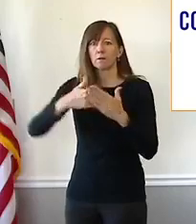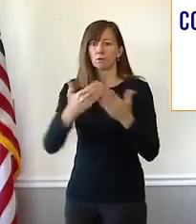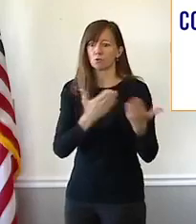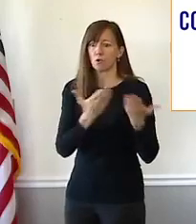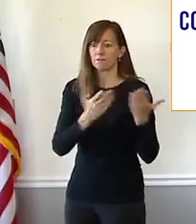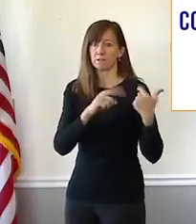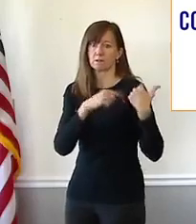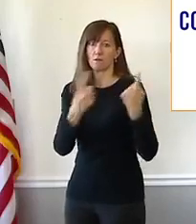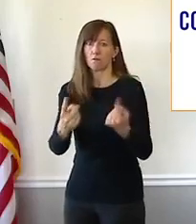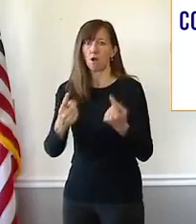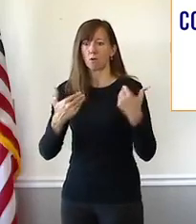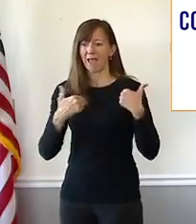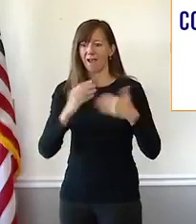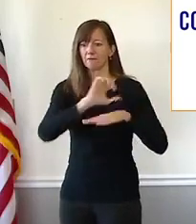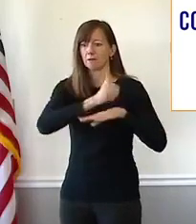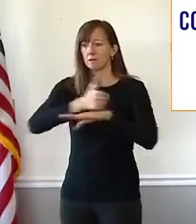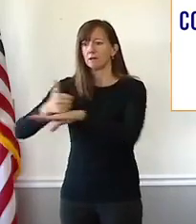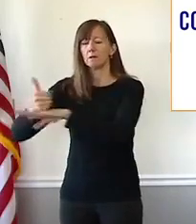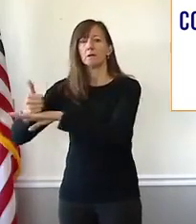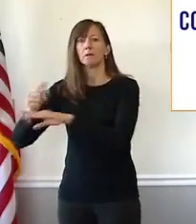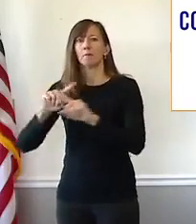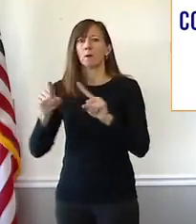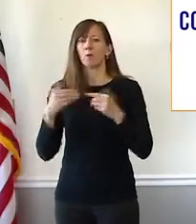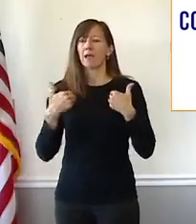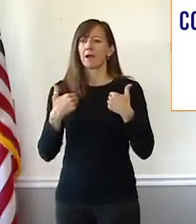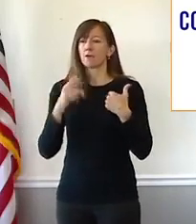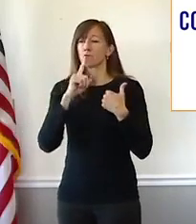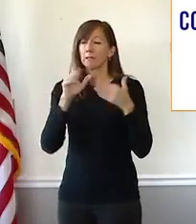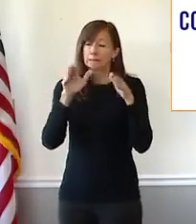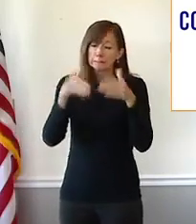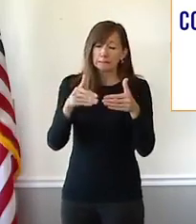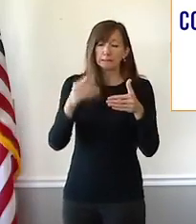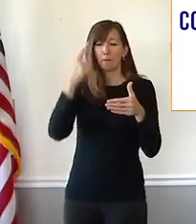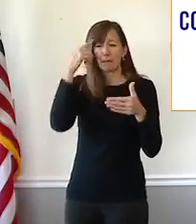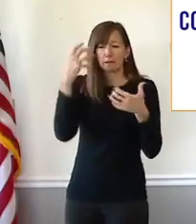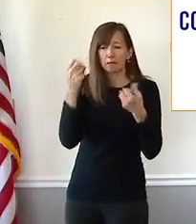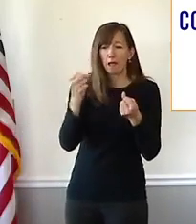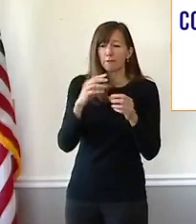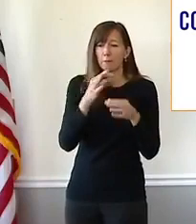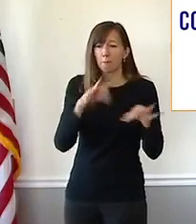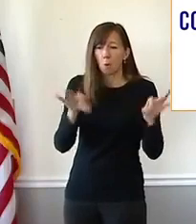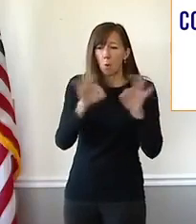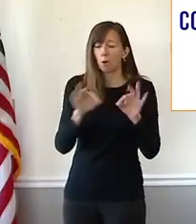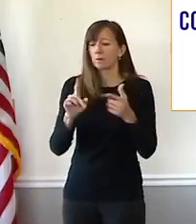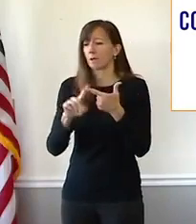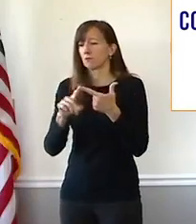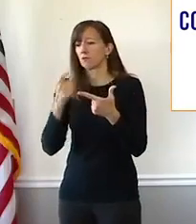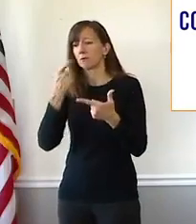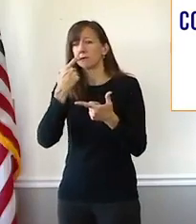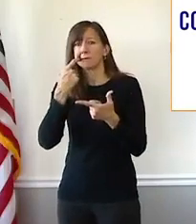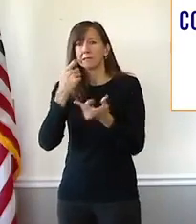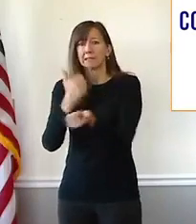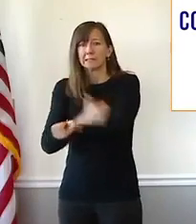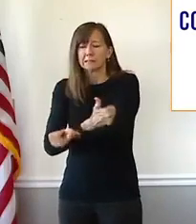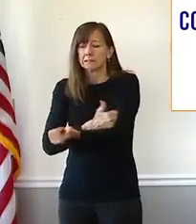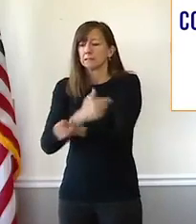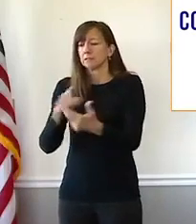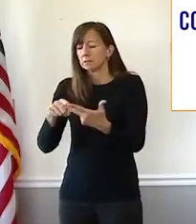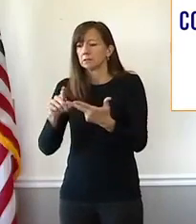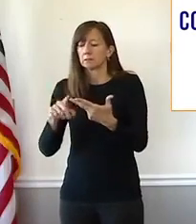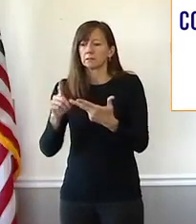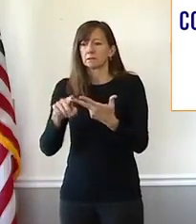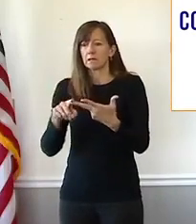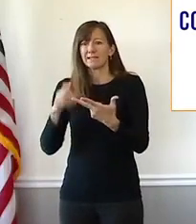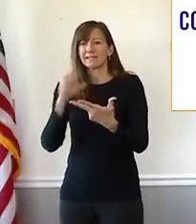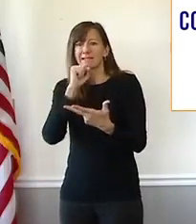core responsibilities, and there are core community concerns like mental health and drug addiction, like responding to the needs of young people, senior citizens, and